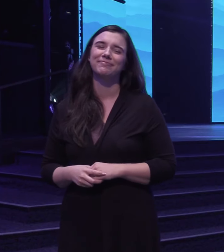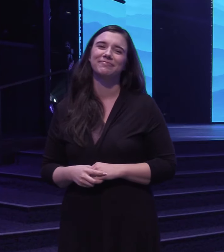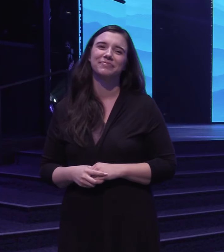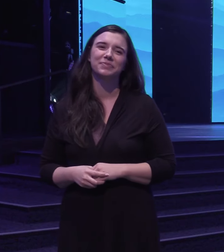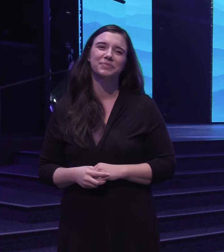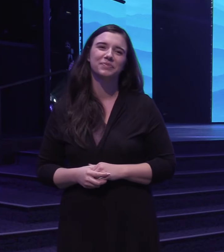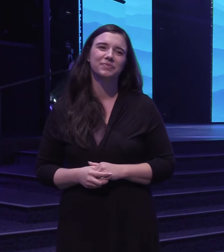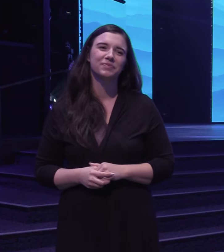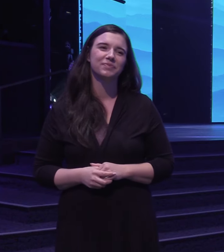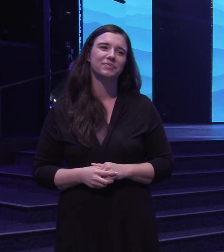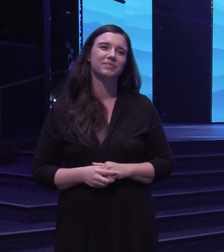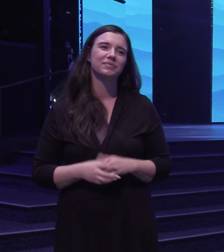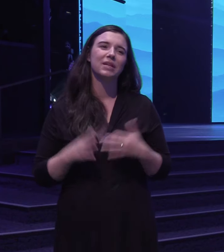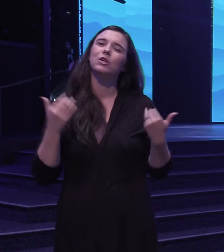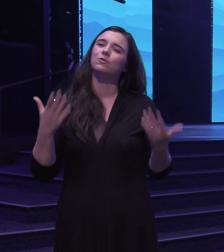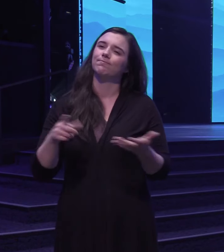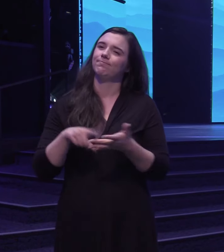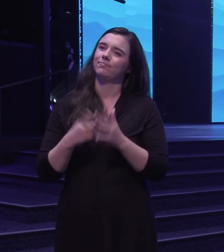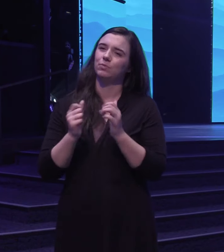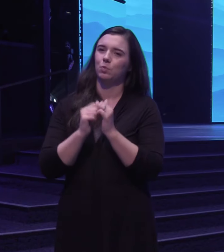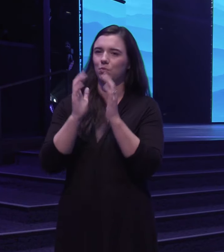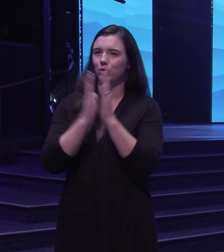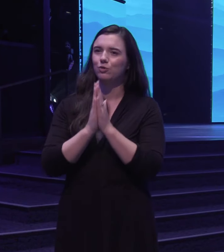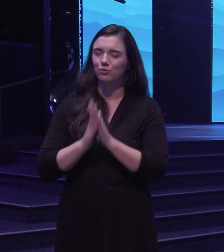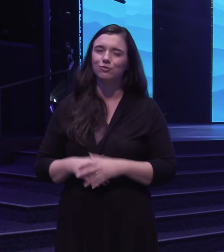But I want to start with a word of prayer.